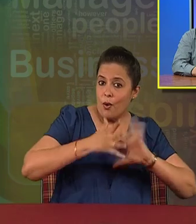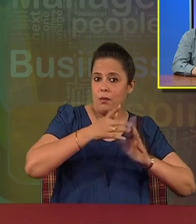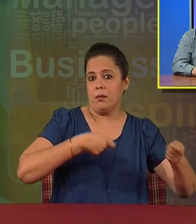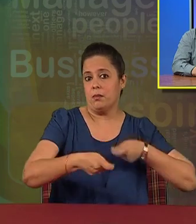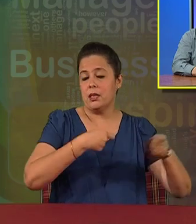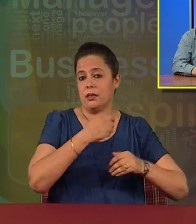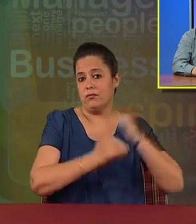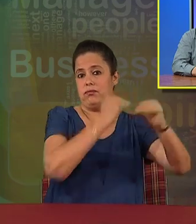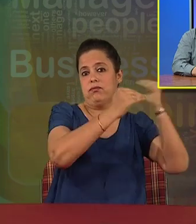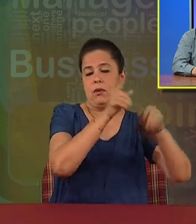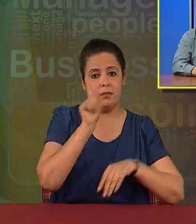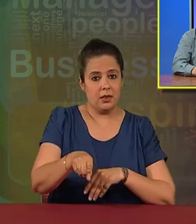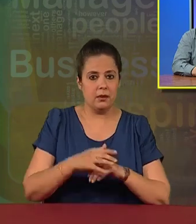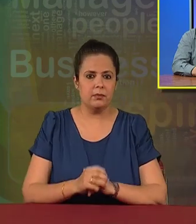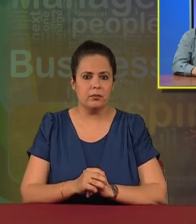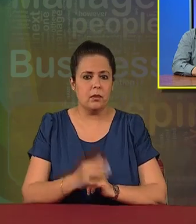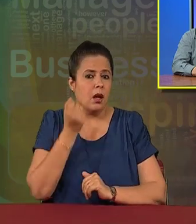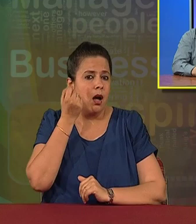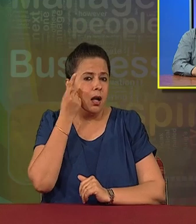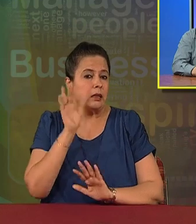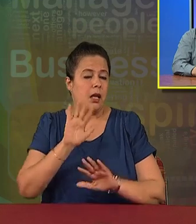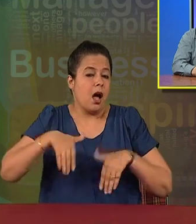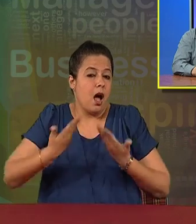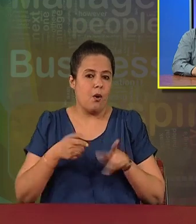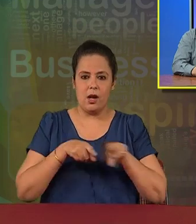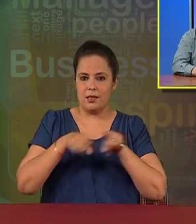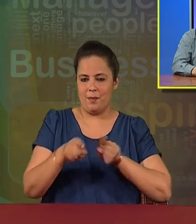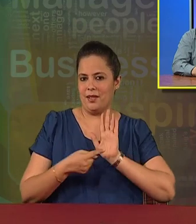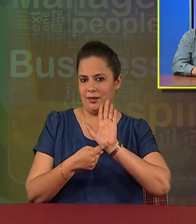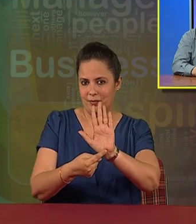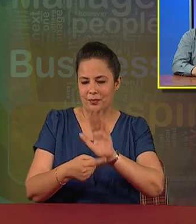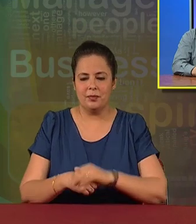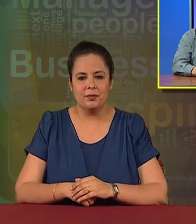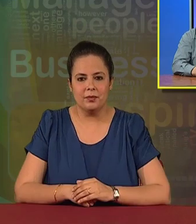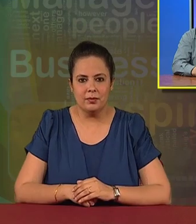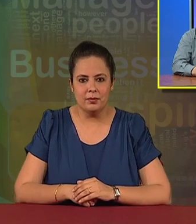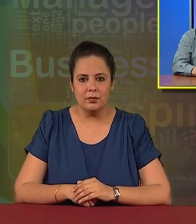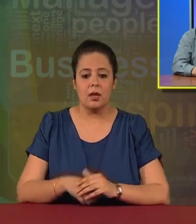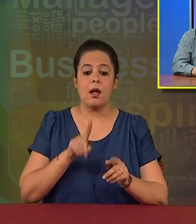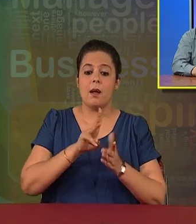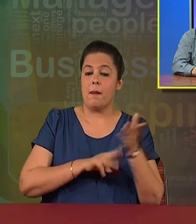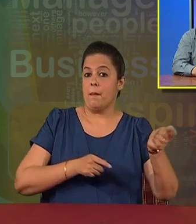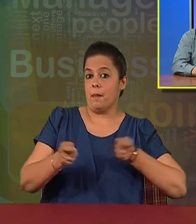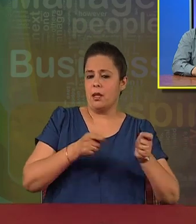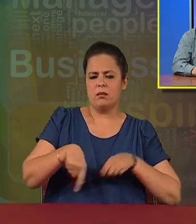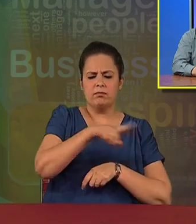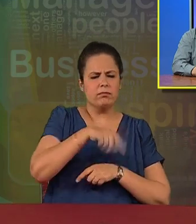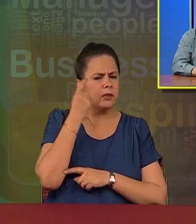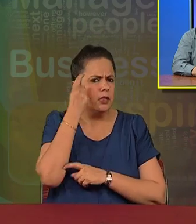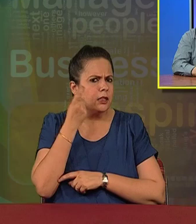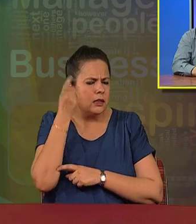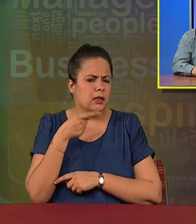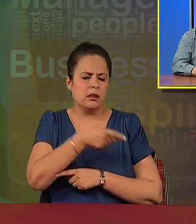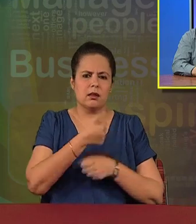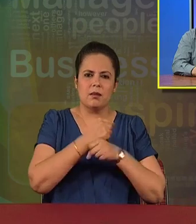achieved. Let me understand it with the help of an example. The management is thinking in increasing